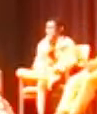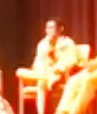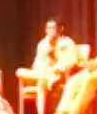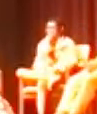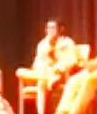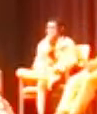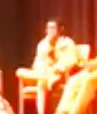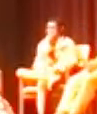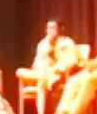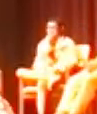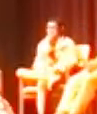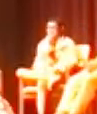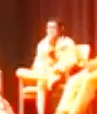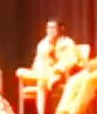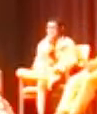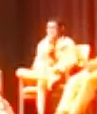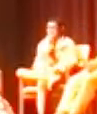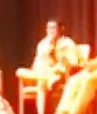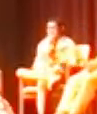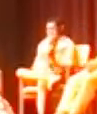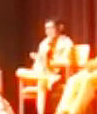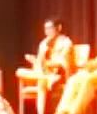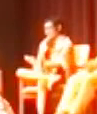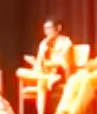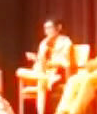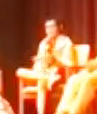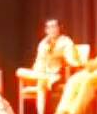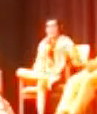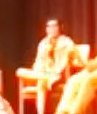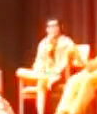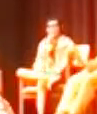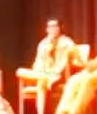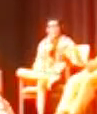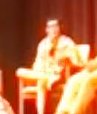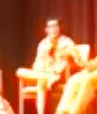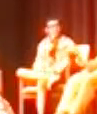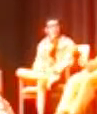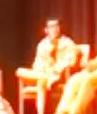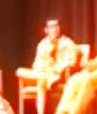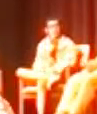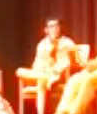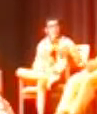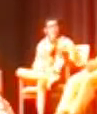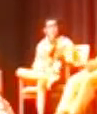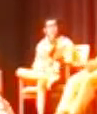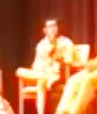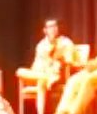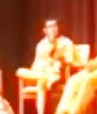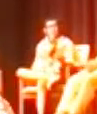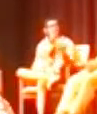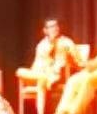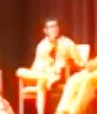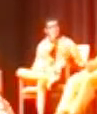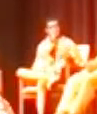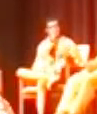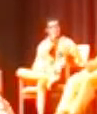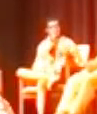And I also want to say that as a dramaturg, I follow.